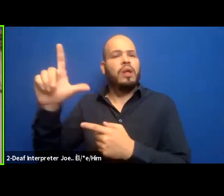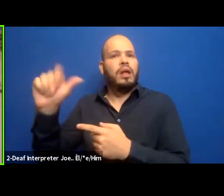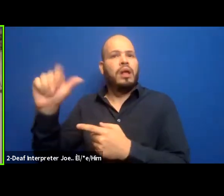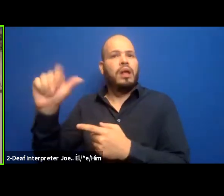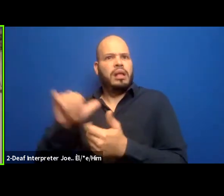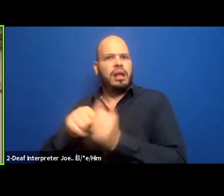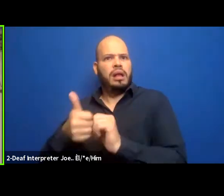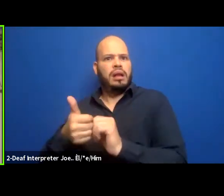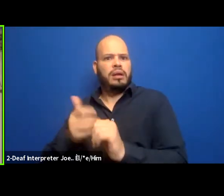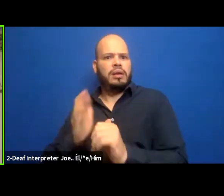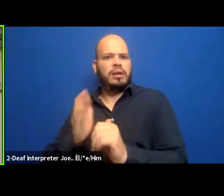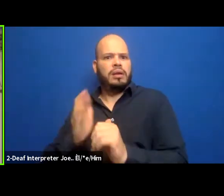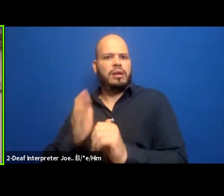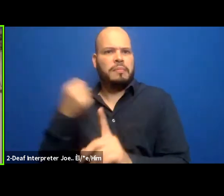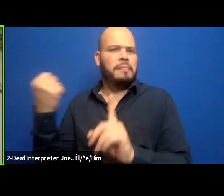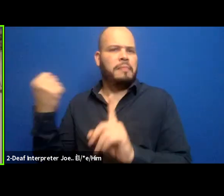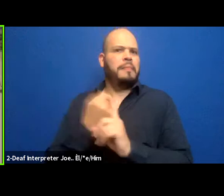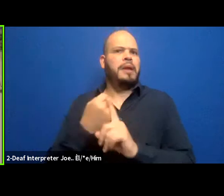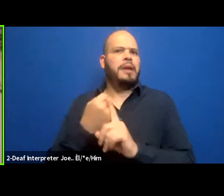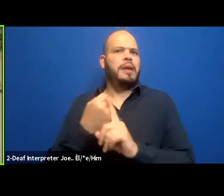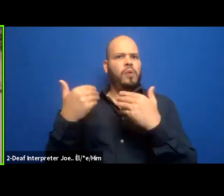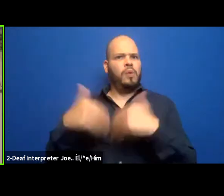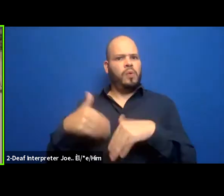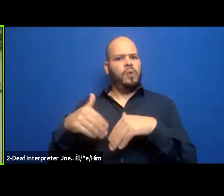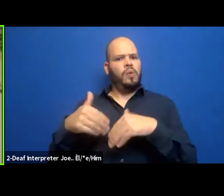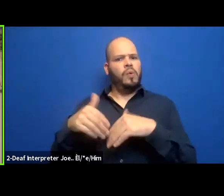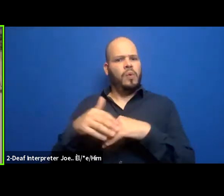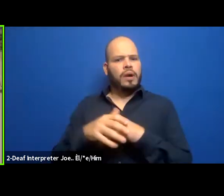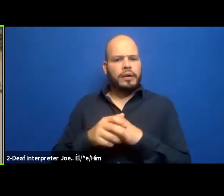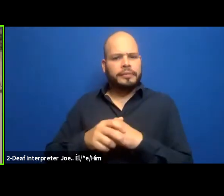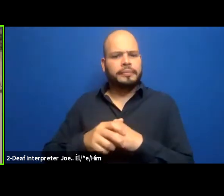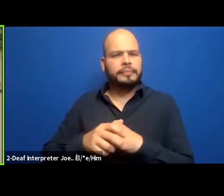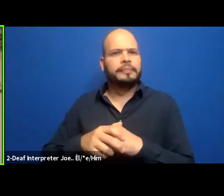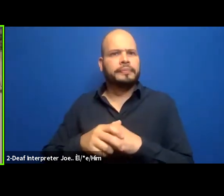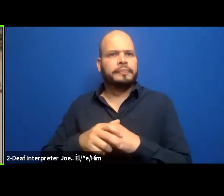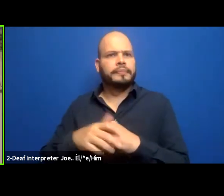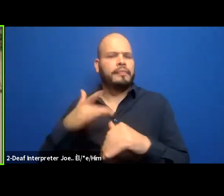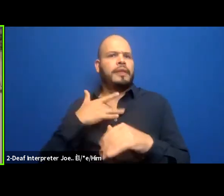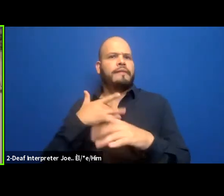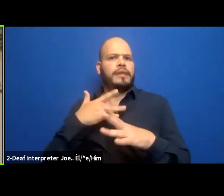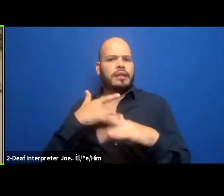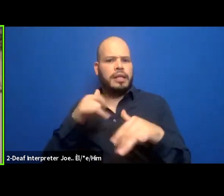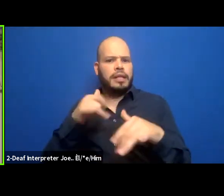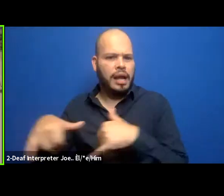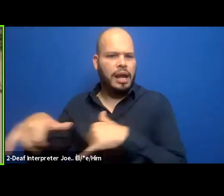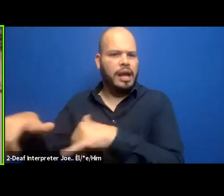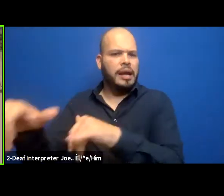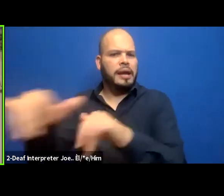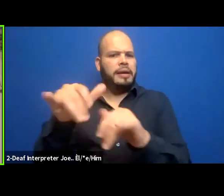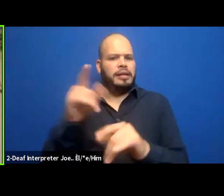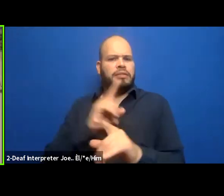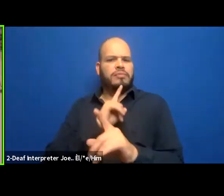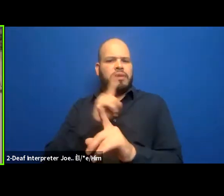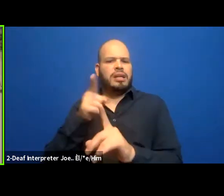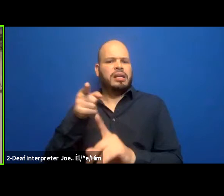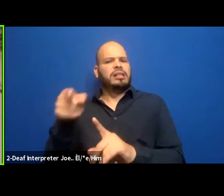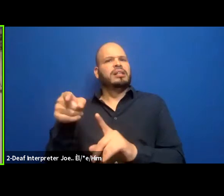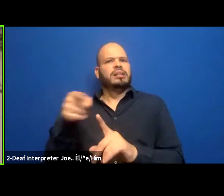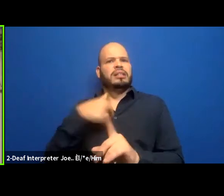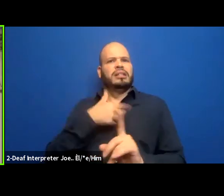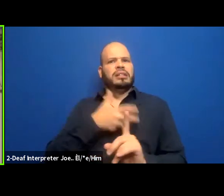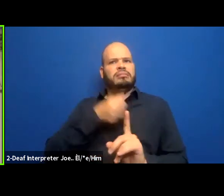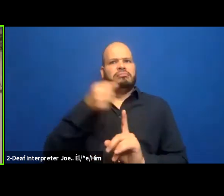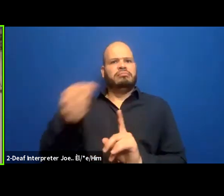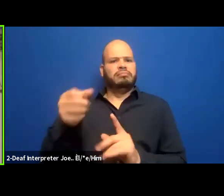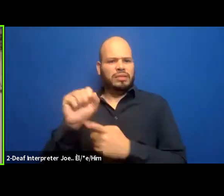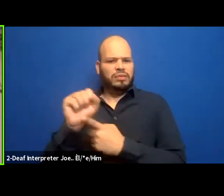community grassroots organizing and doing that abolition work. And through that process,